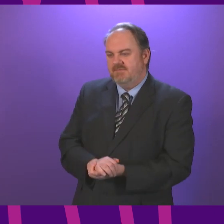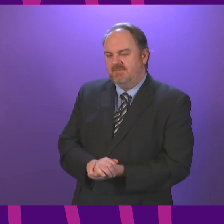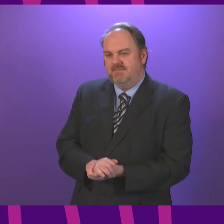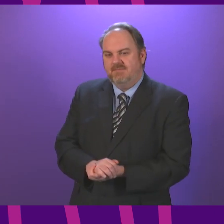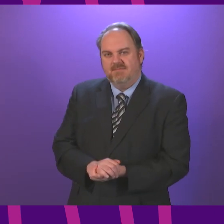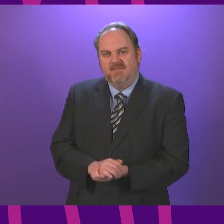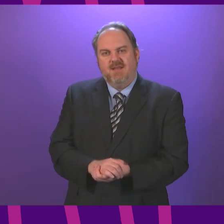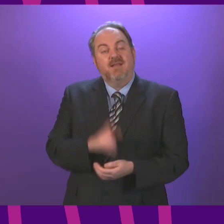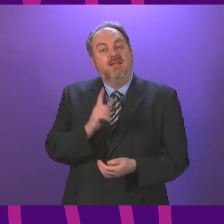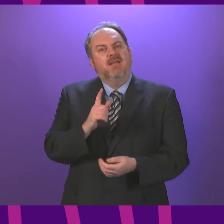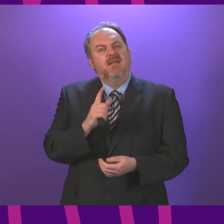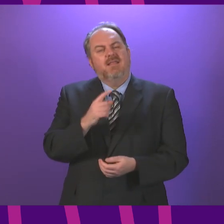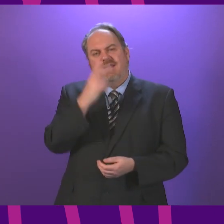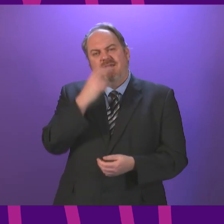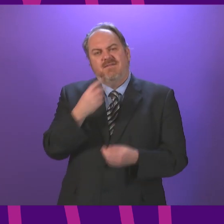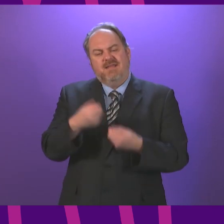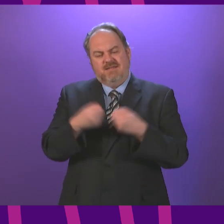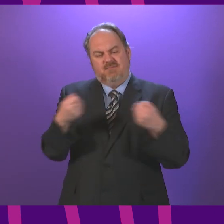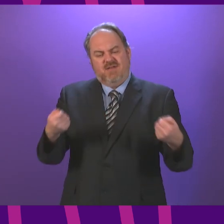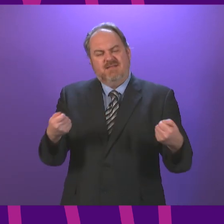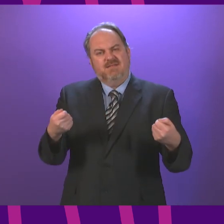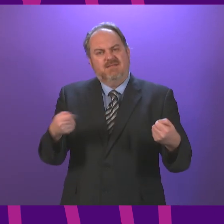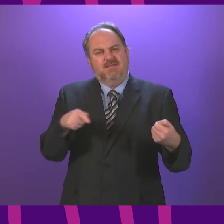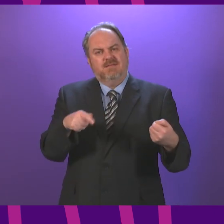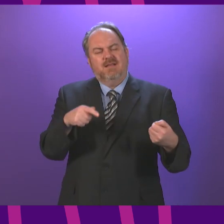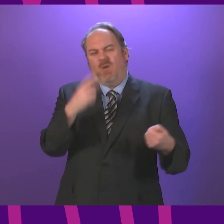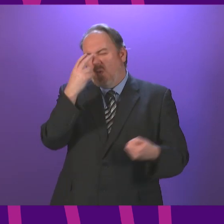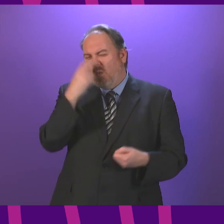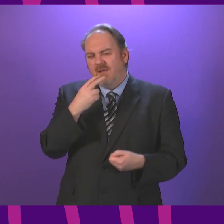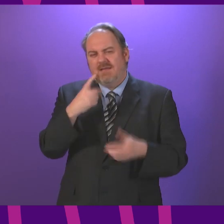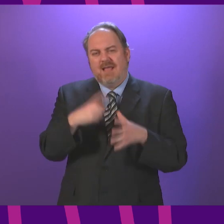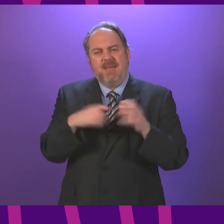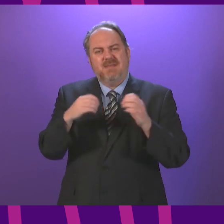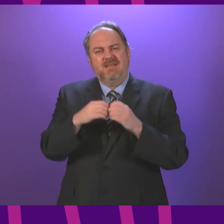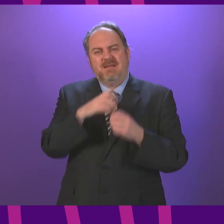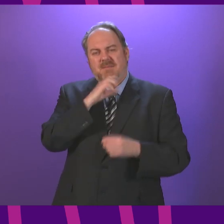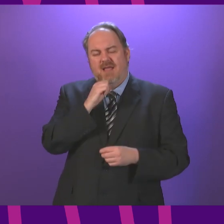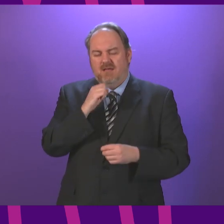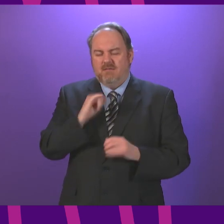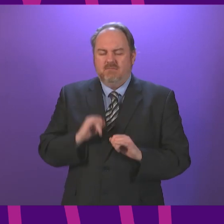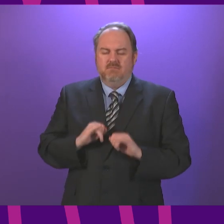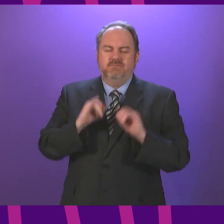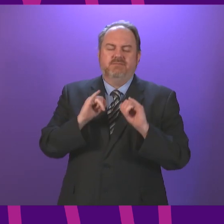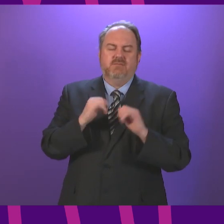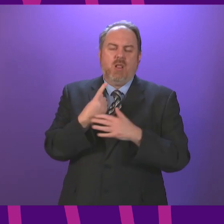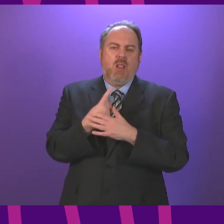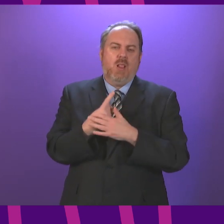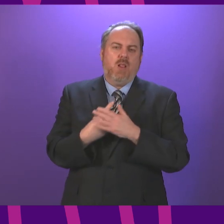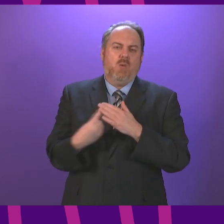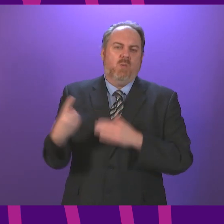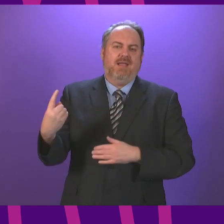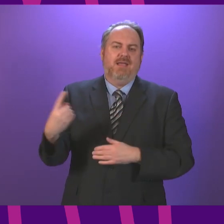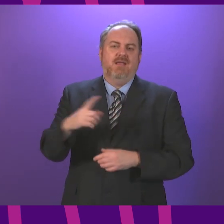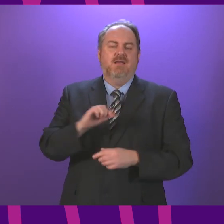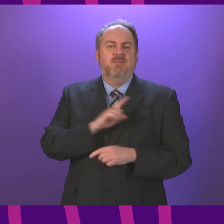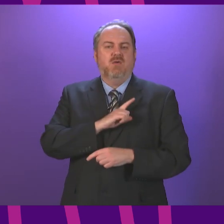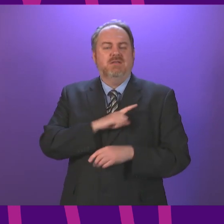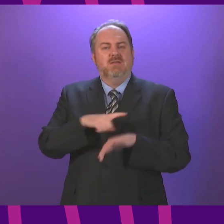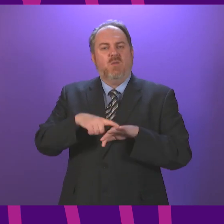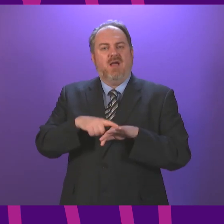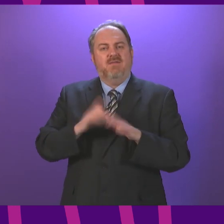the Evening Express reported on an elderly Aberdeen man experiencing extreme loneliness following his devoted wife's passing several years